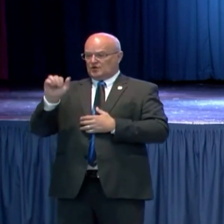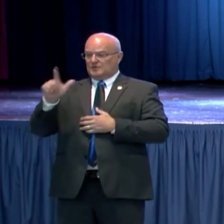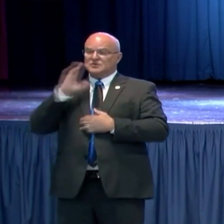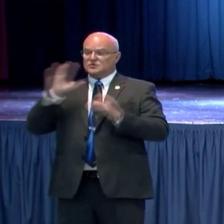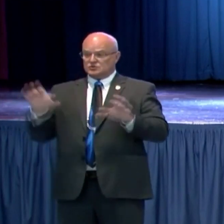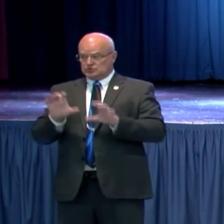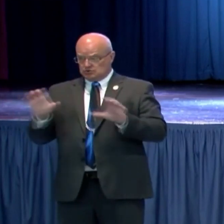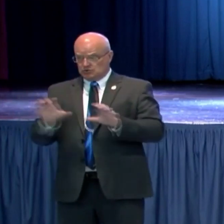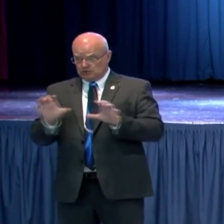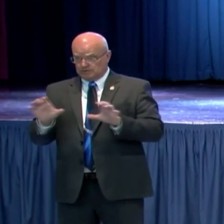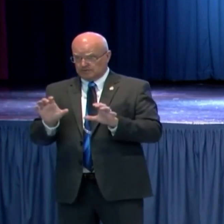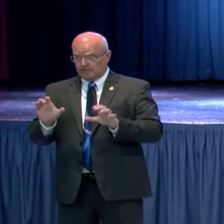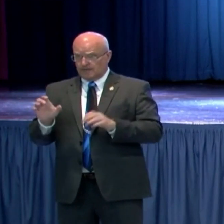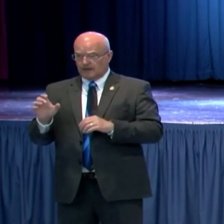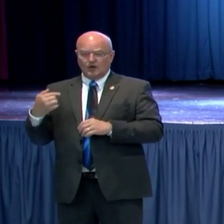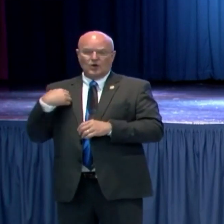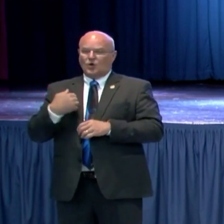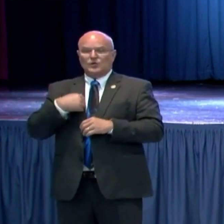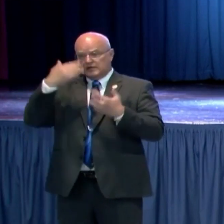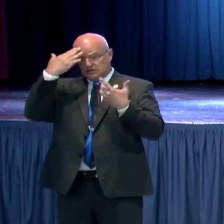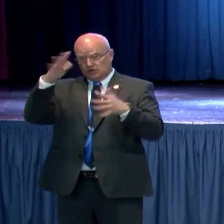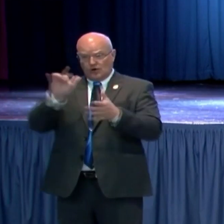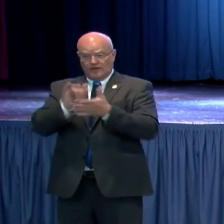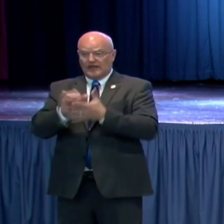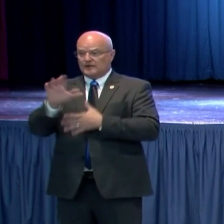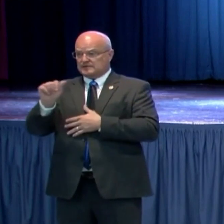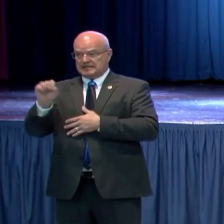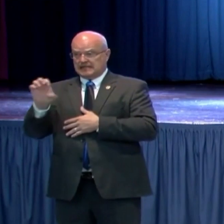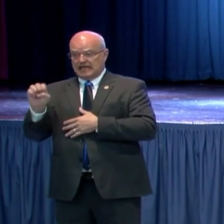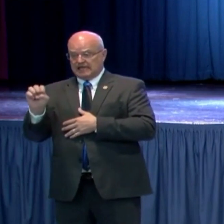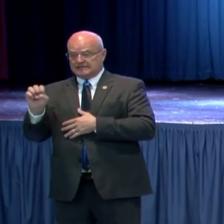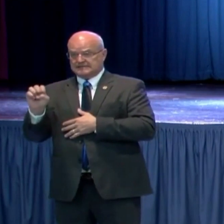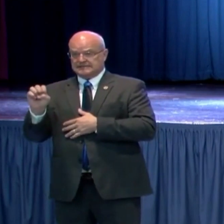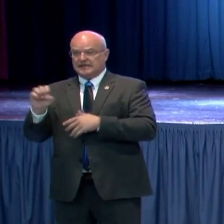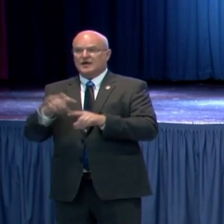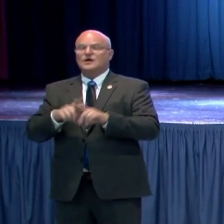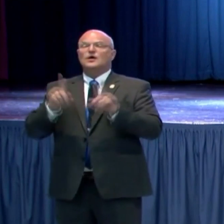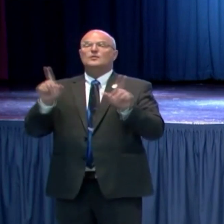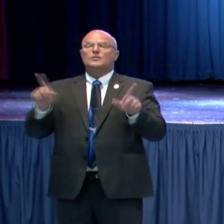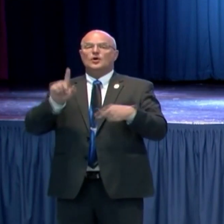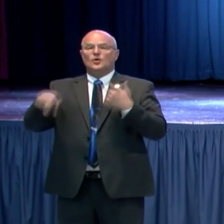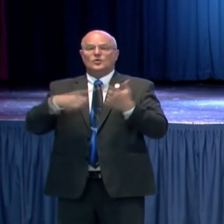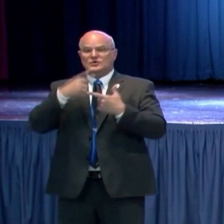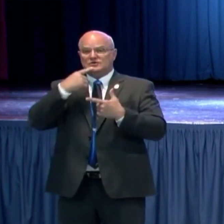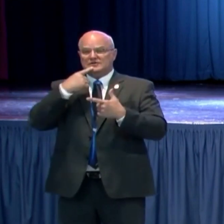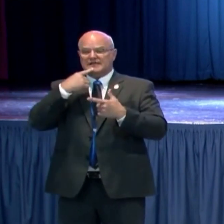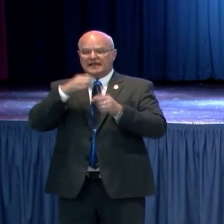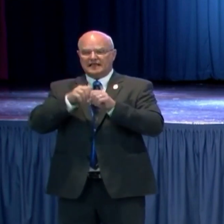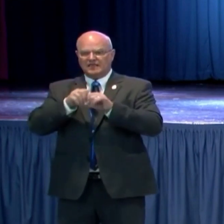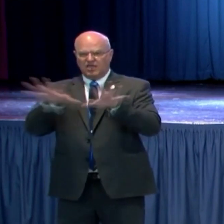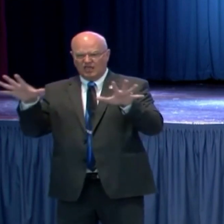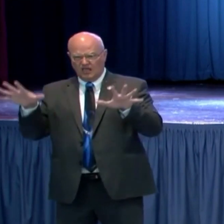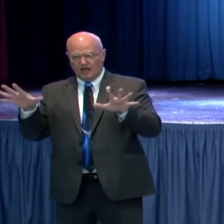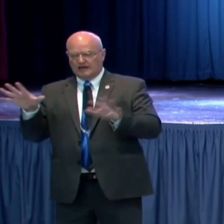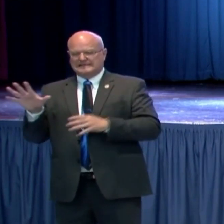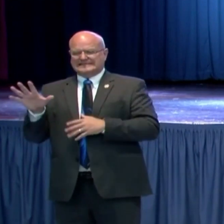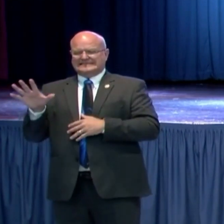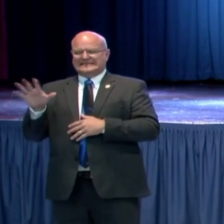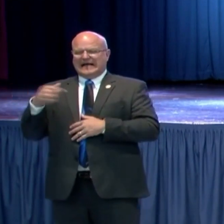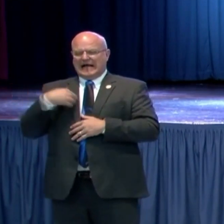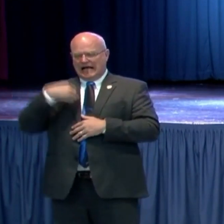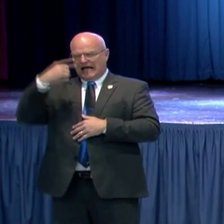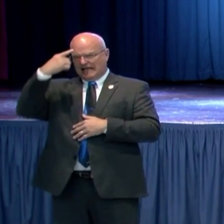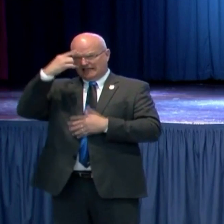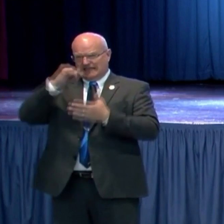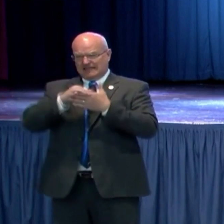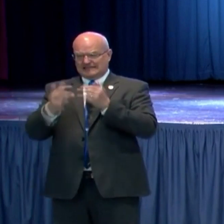do. We don't know that that was the case, but when you say exploited, I